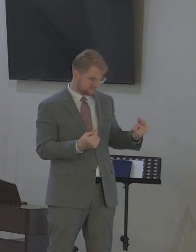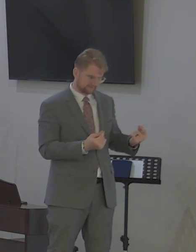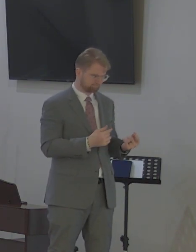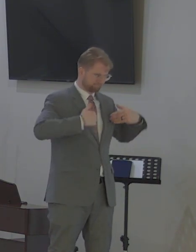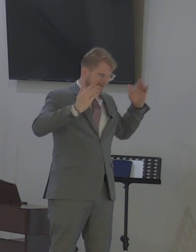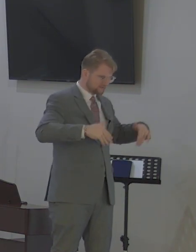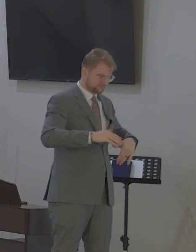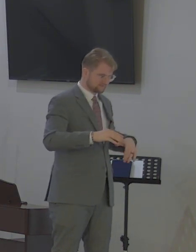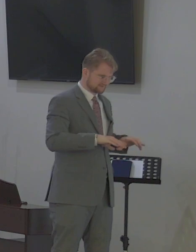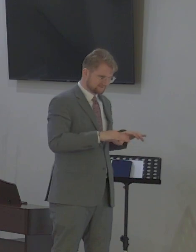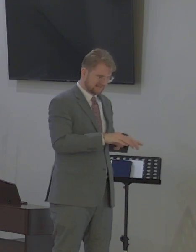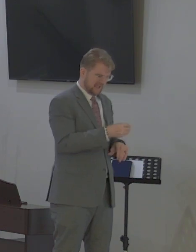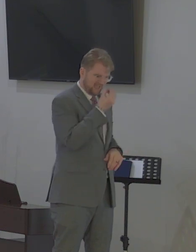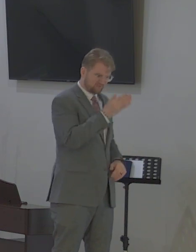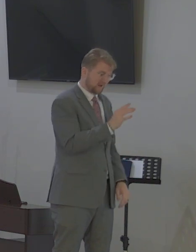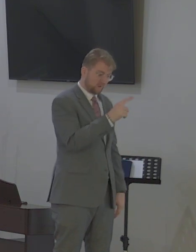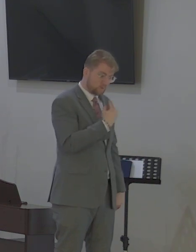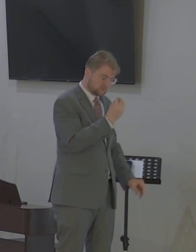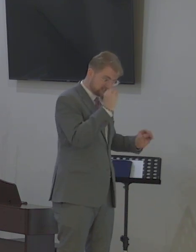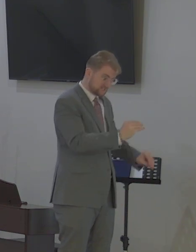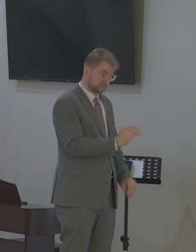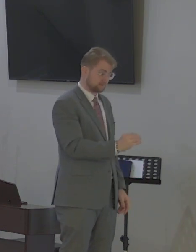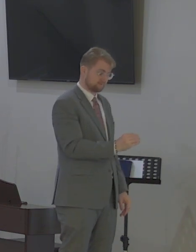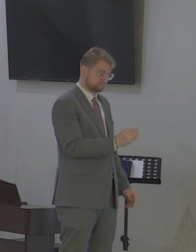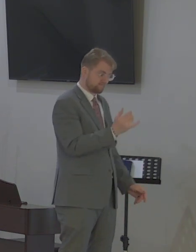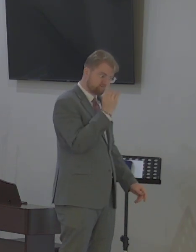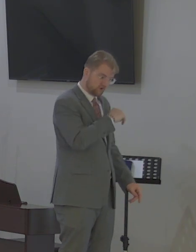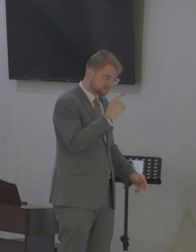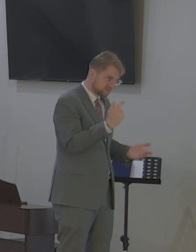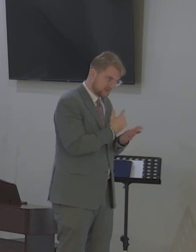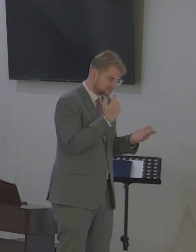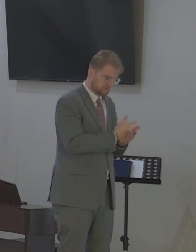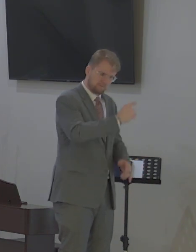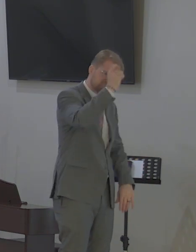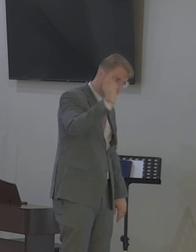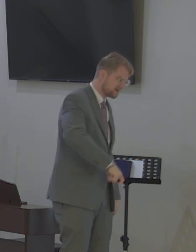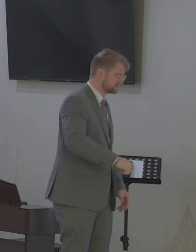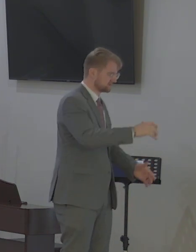anybody else, mark him as accursed. It's a big deal.